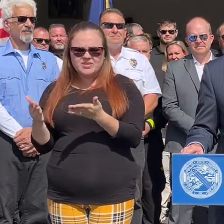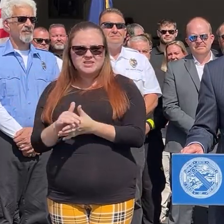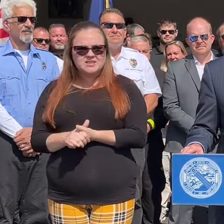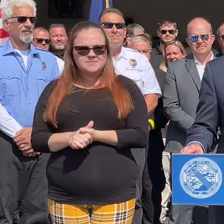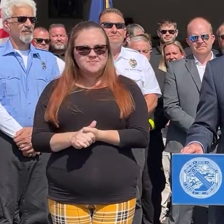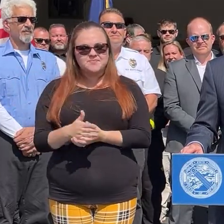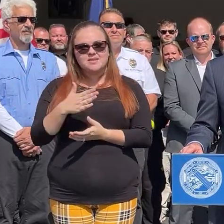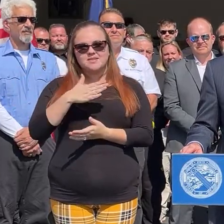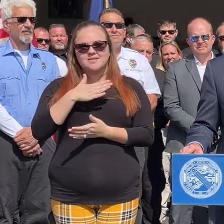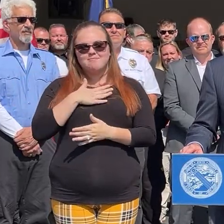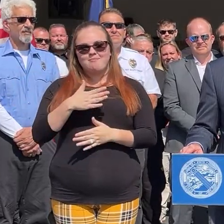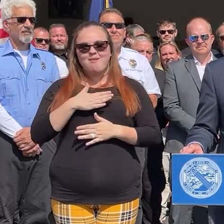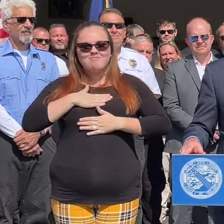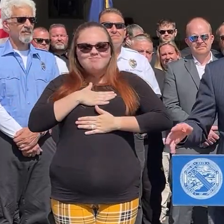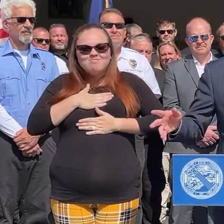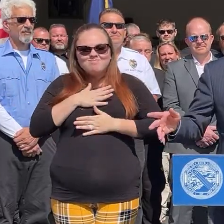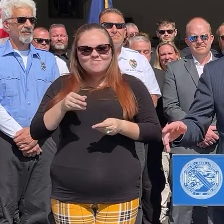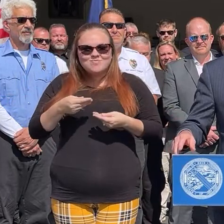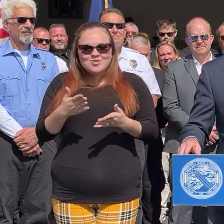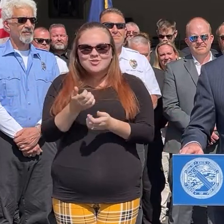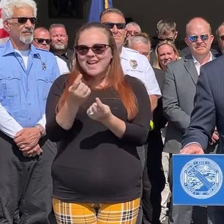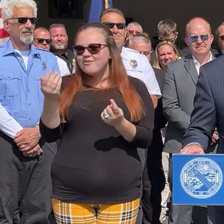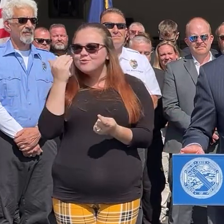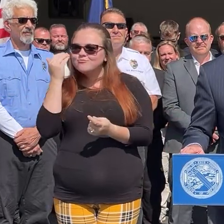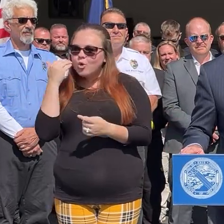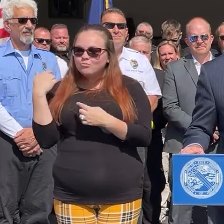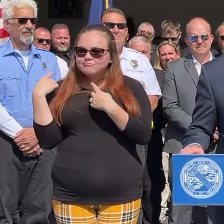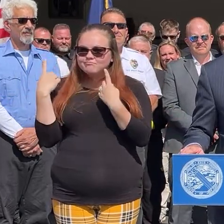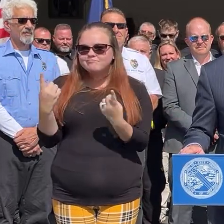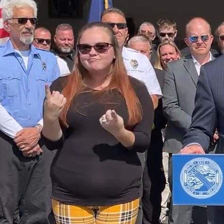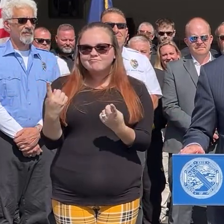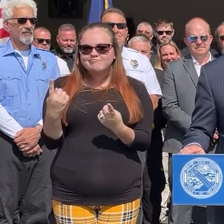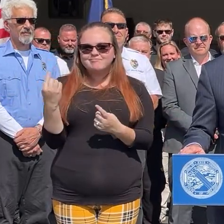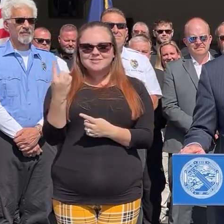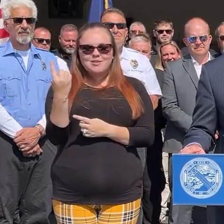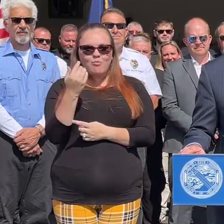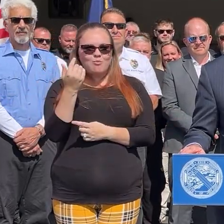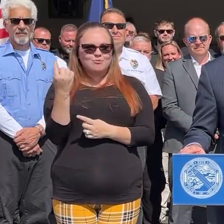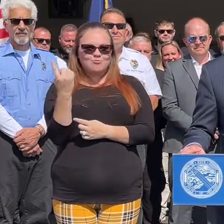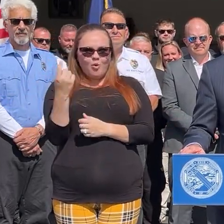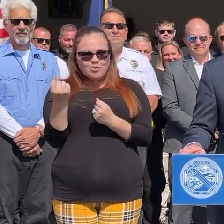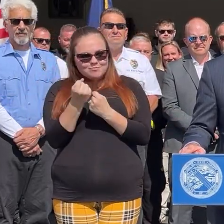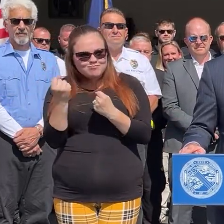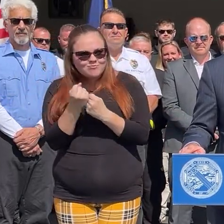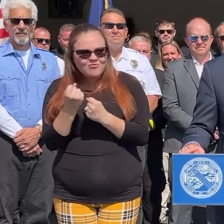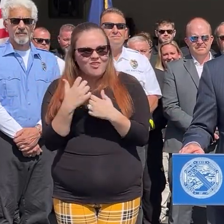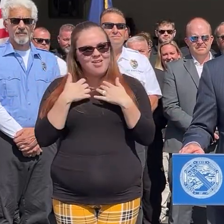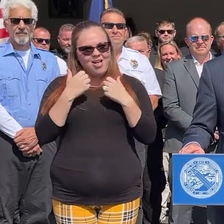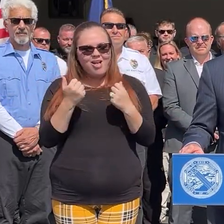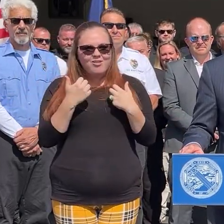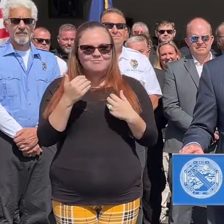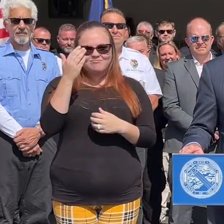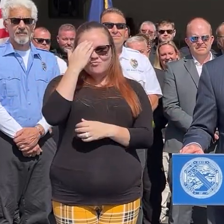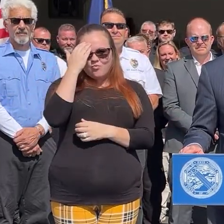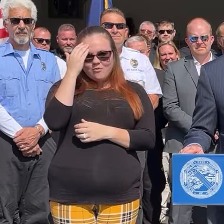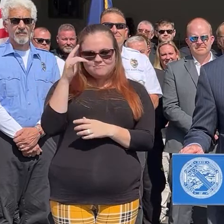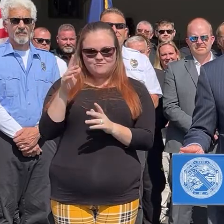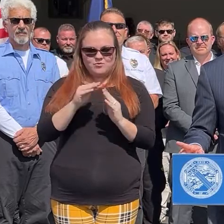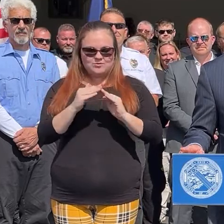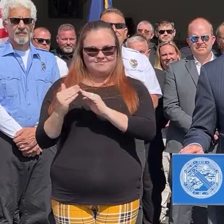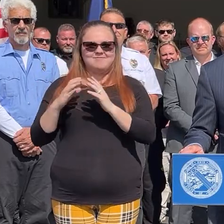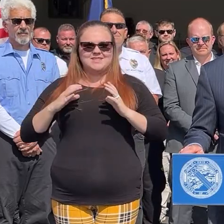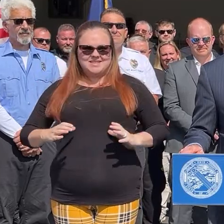is my pleasure to introduce someone that we all have gotten to know through the years, someone who's always advocating for the health and wellness and welfare of our